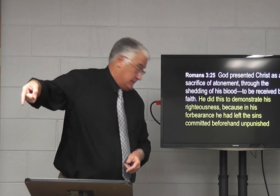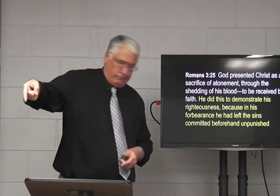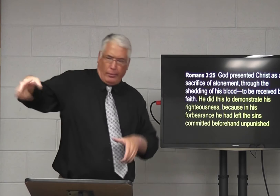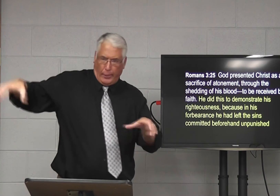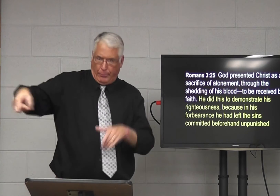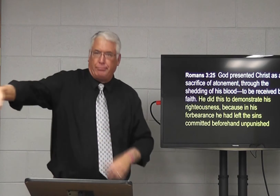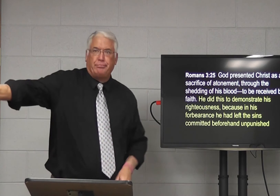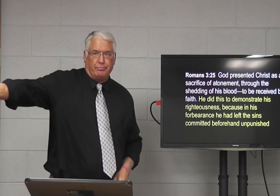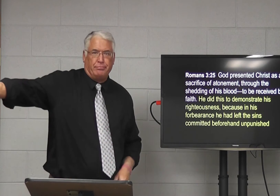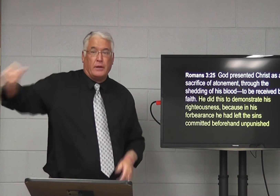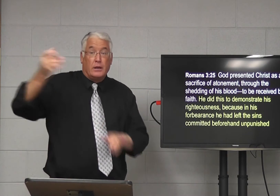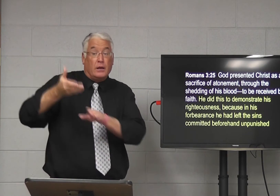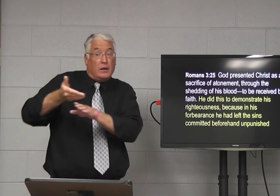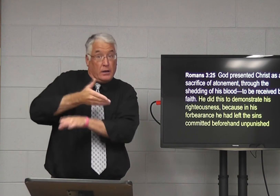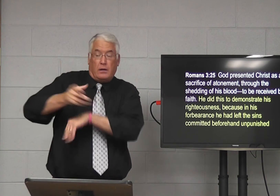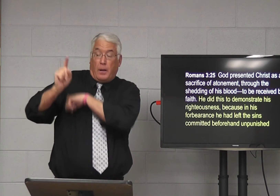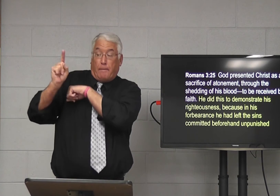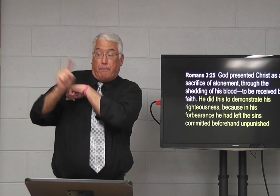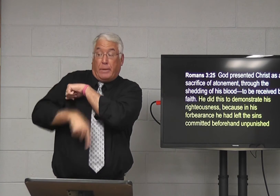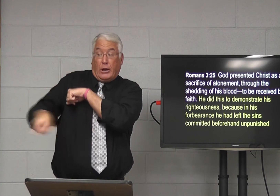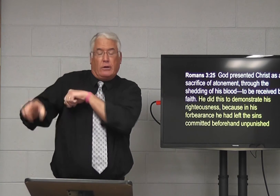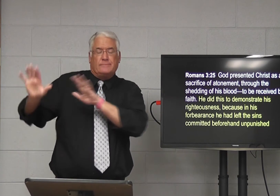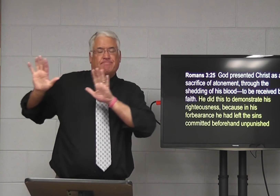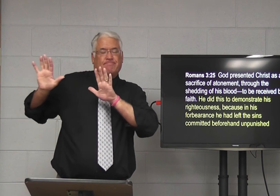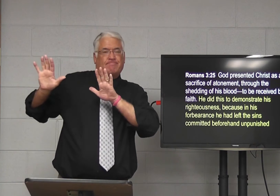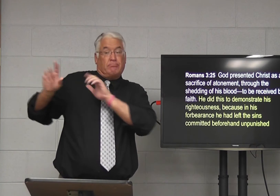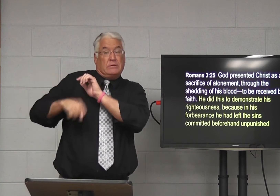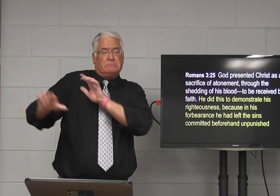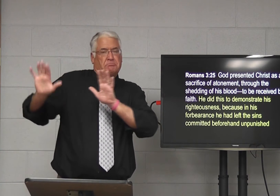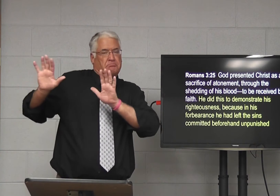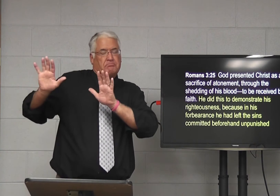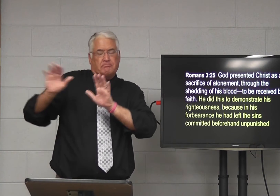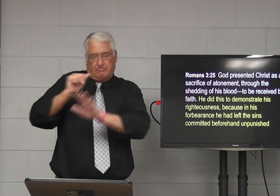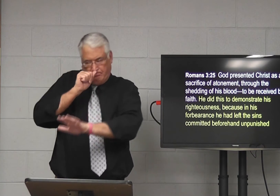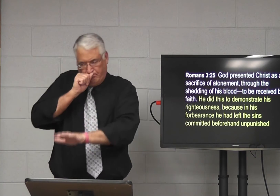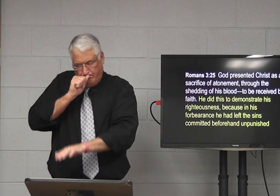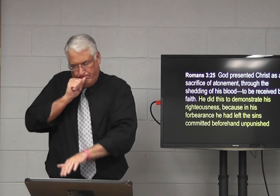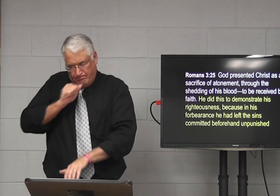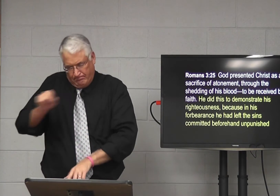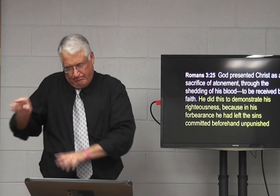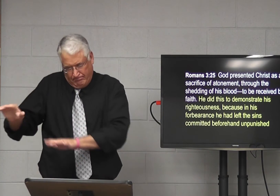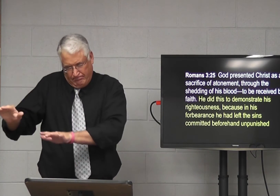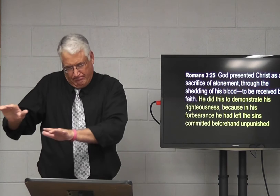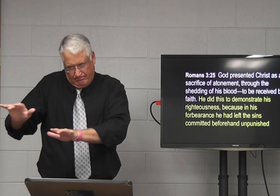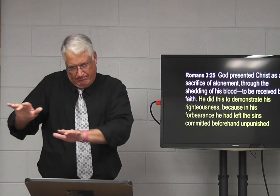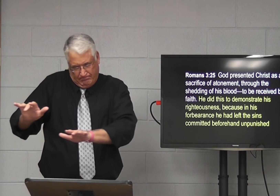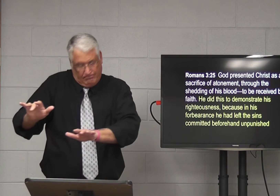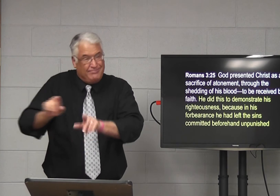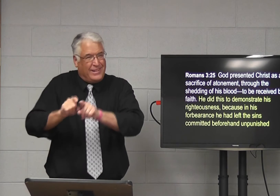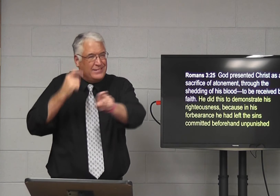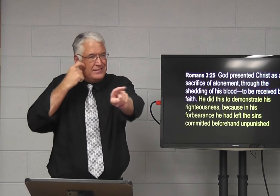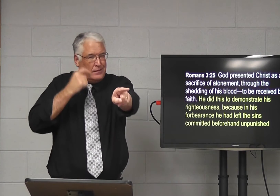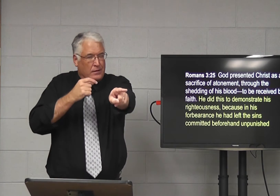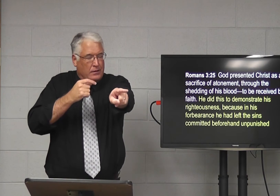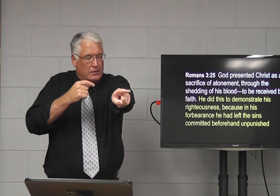Because in his forbearance, he hadn't punished them yet. He's being patient. Just